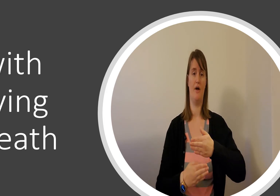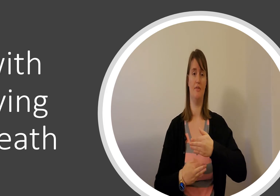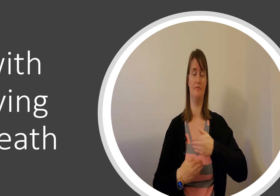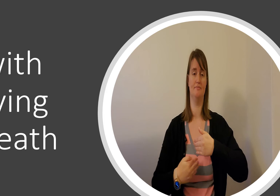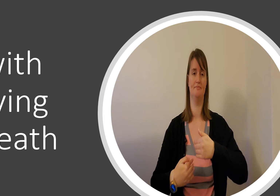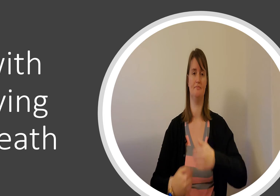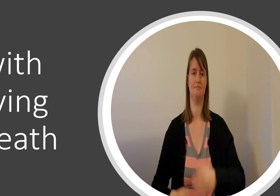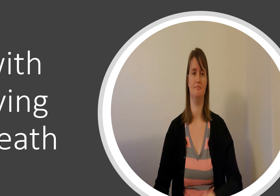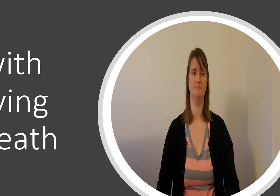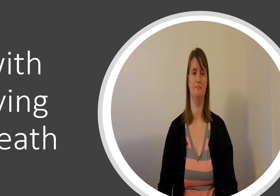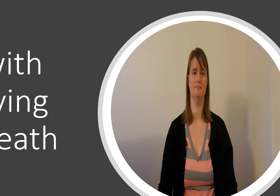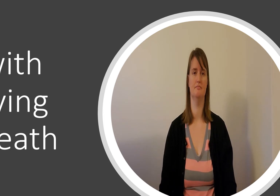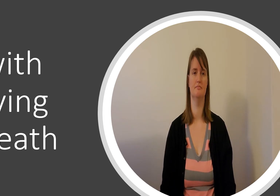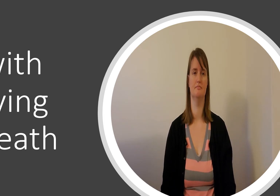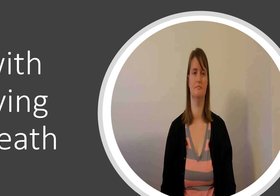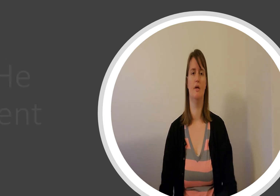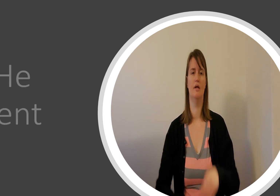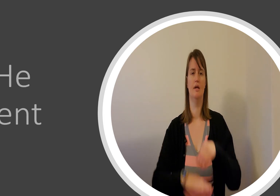Breath.